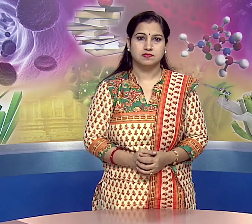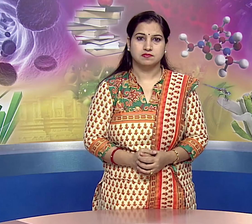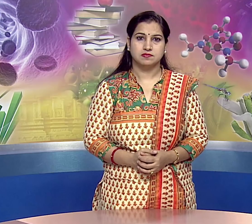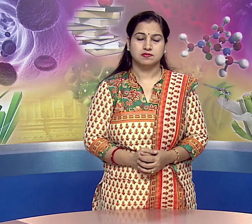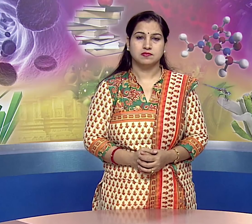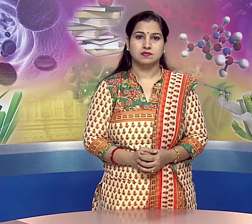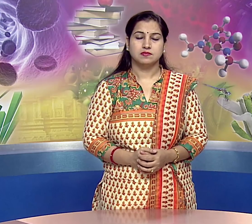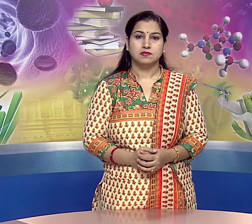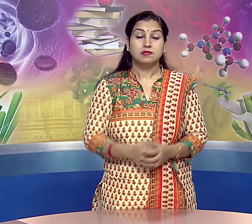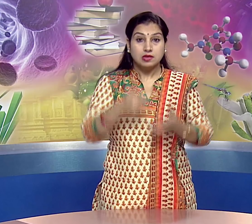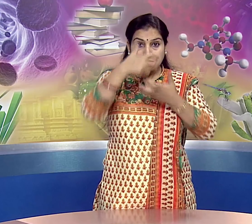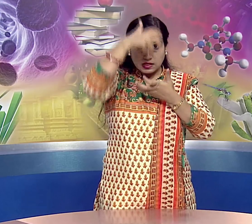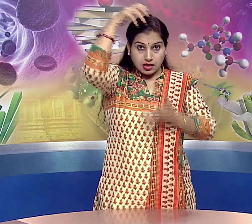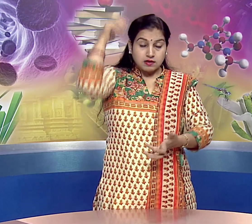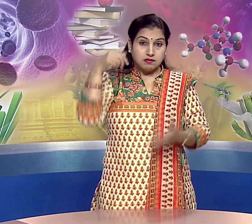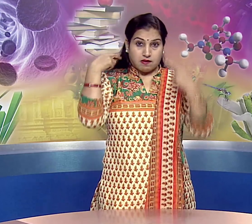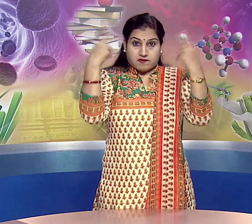And tiger are known